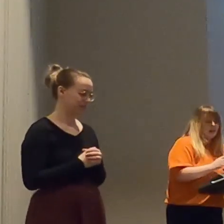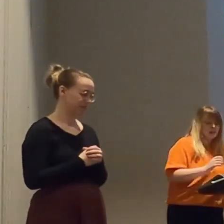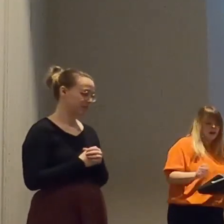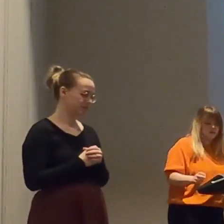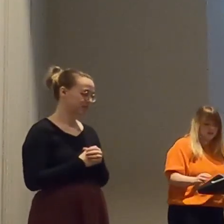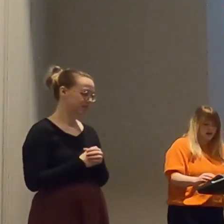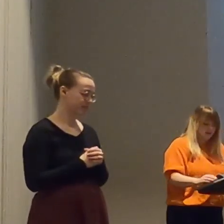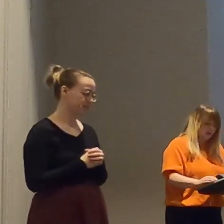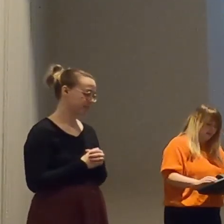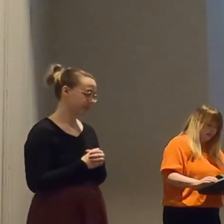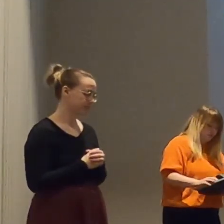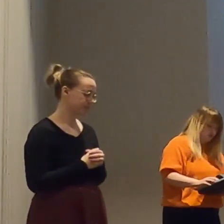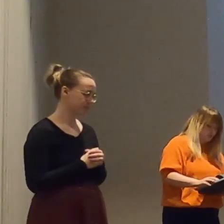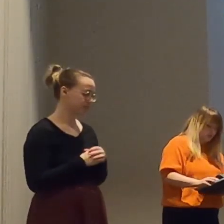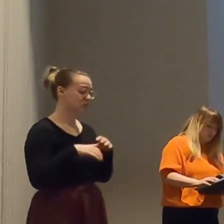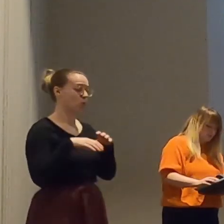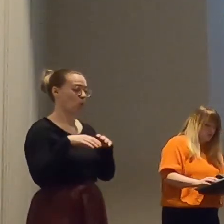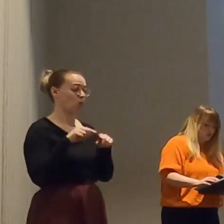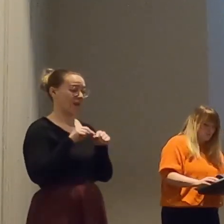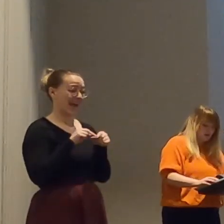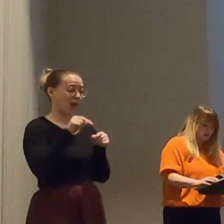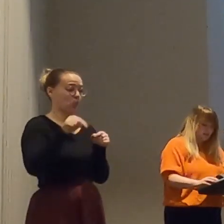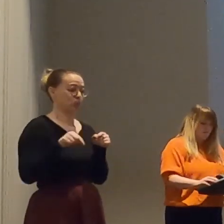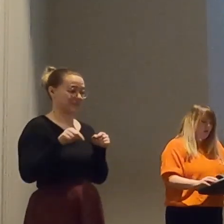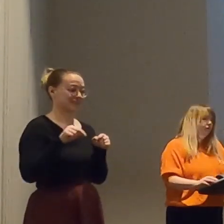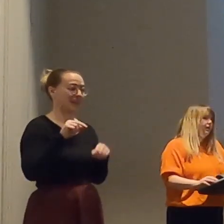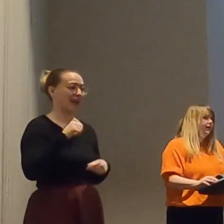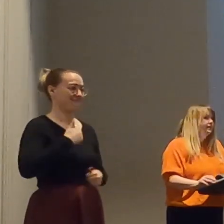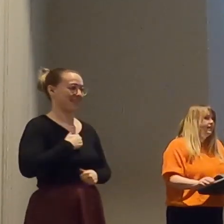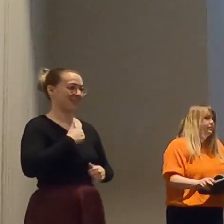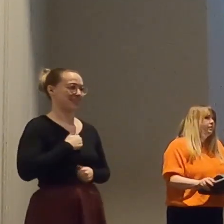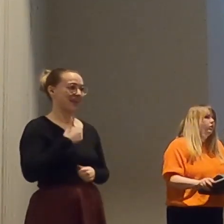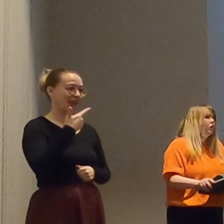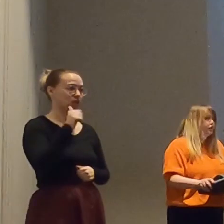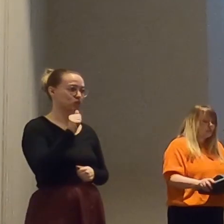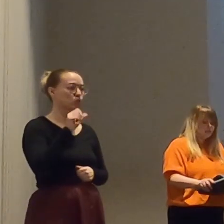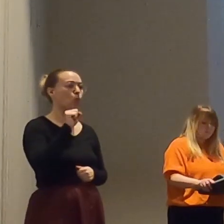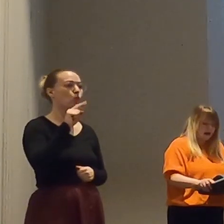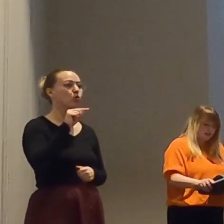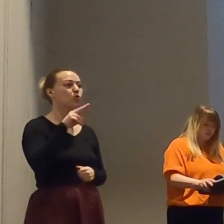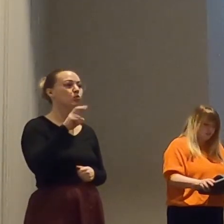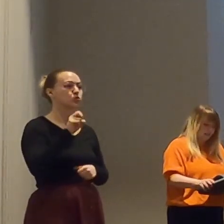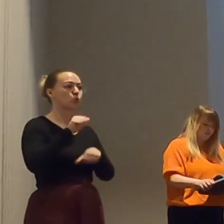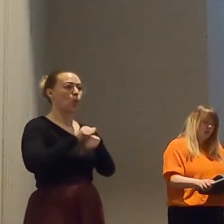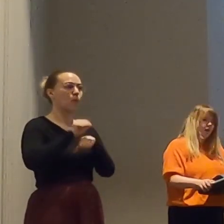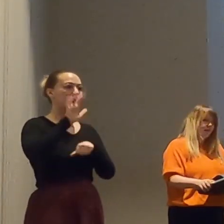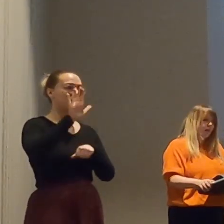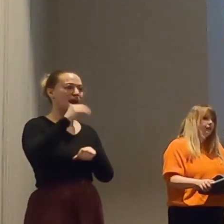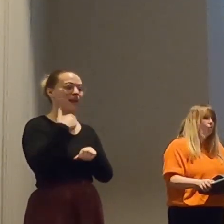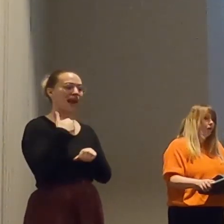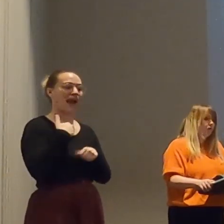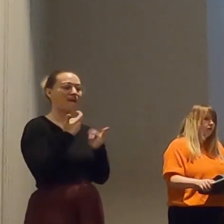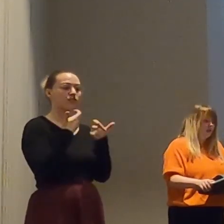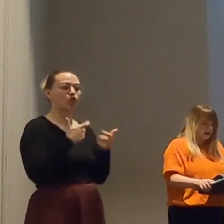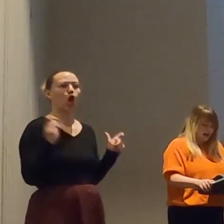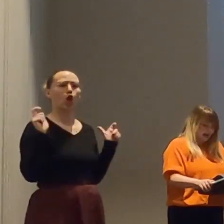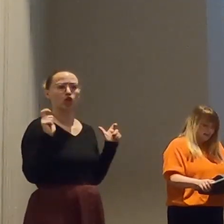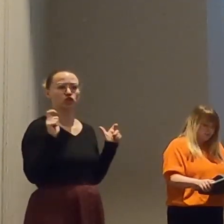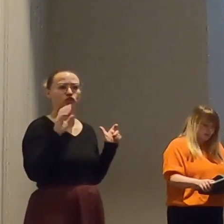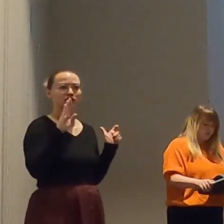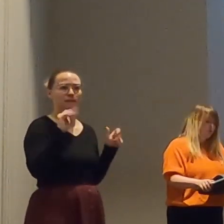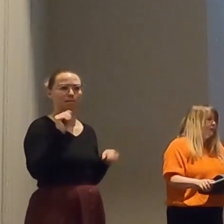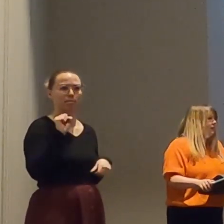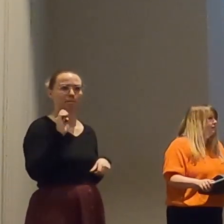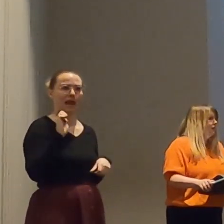So located outside of Atlanta, Georgia, Stone Mountain is a mountain that contains the largest bas relief carving in the world